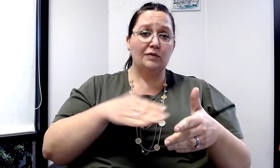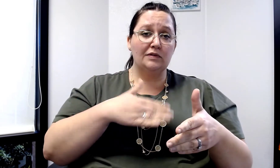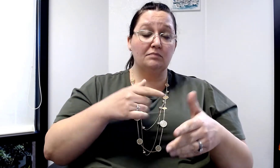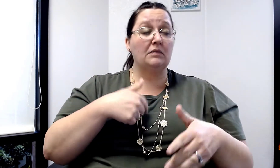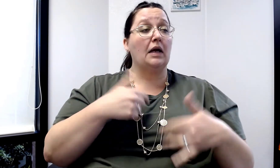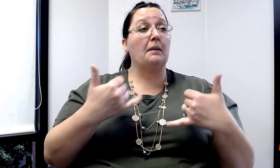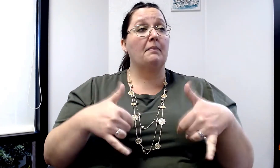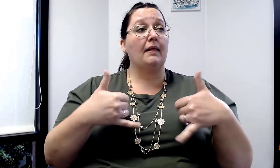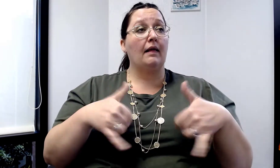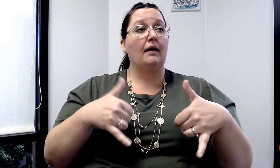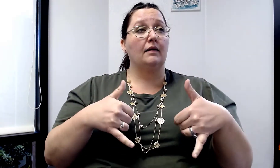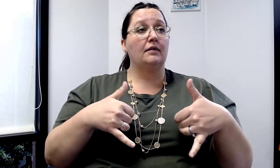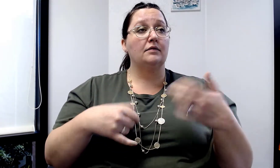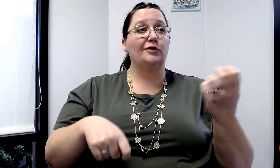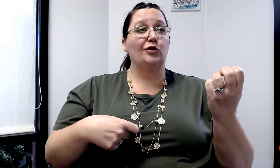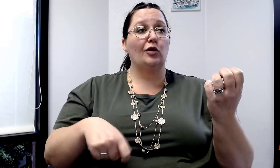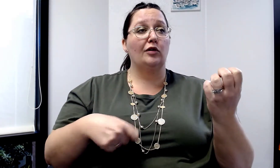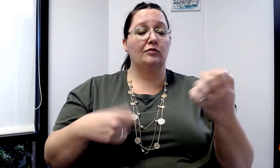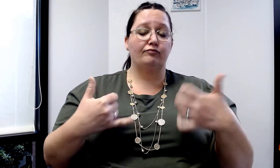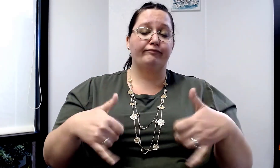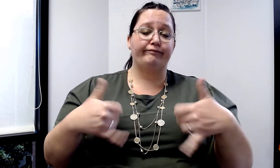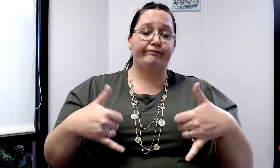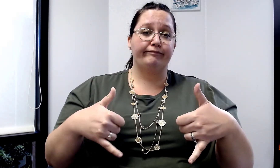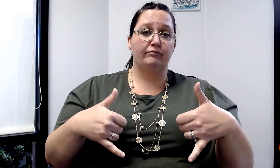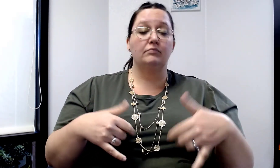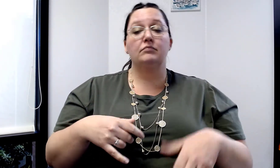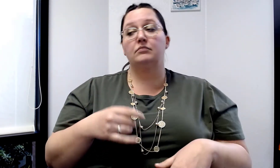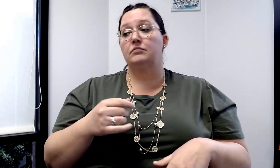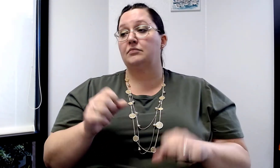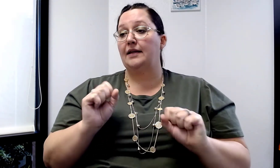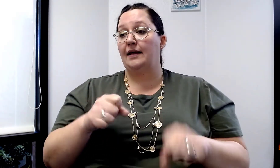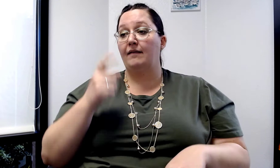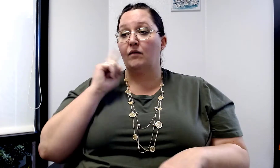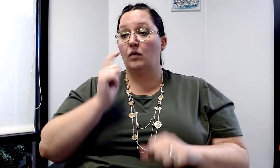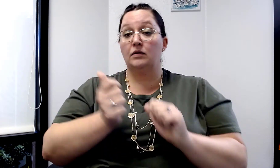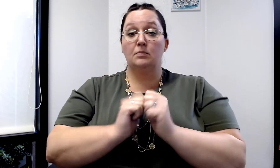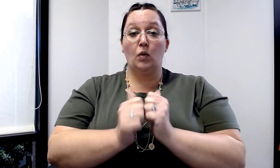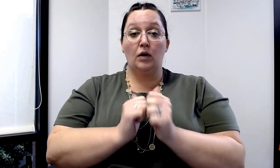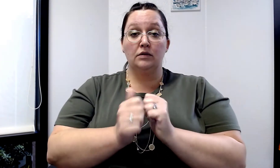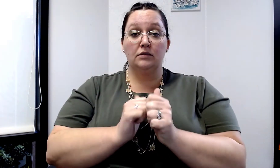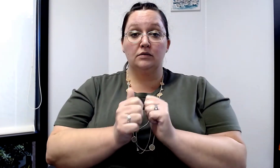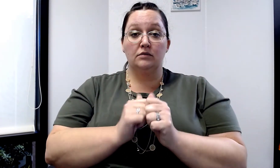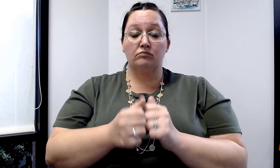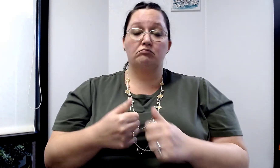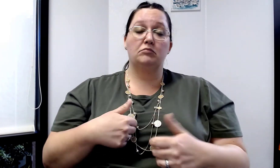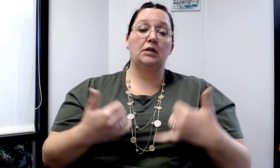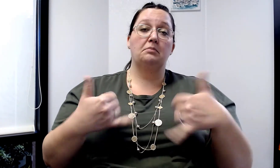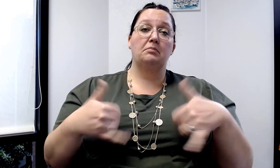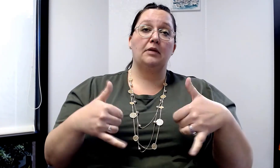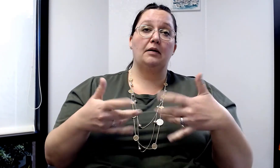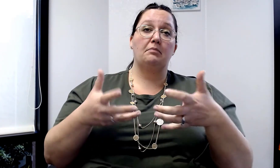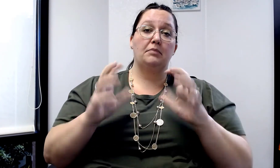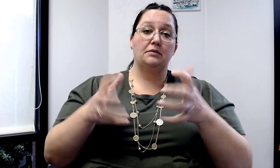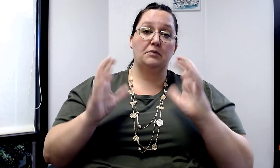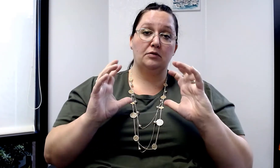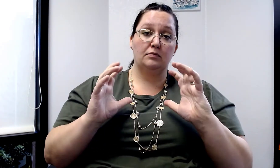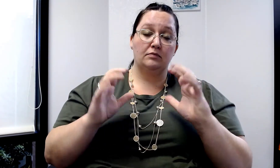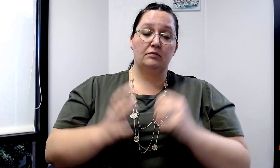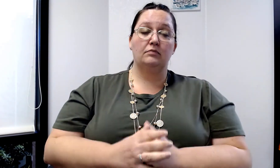This could be for any type of play. I'm going to play the guitar. I'm playing music. I can say I'm playing sports. Right? I played